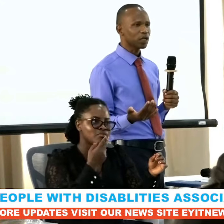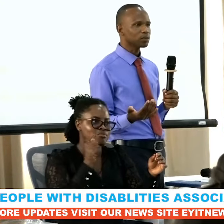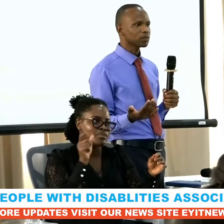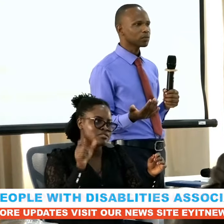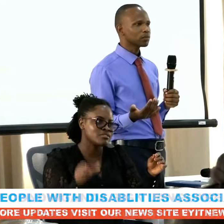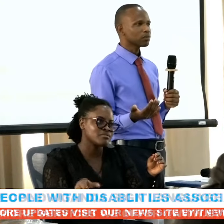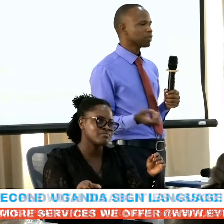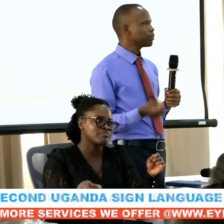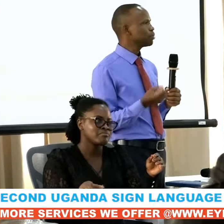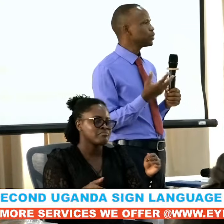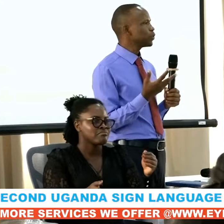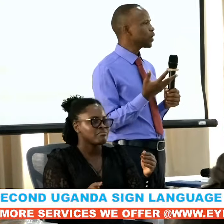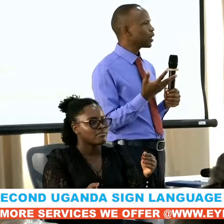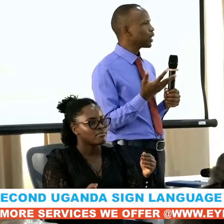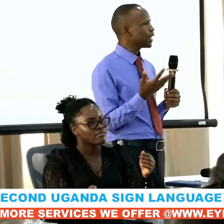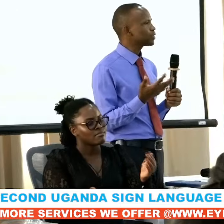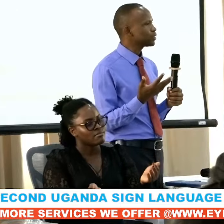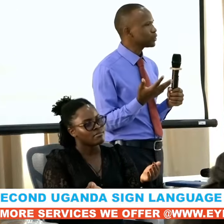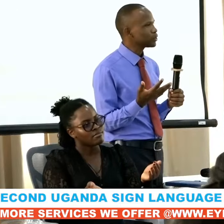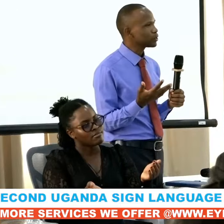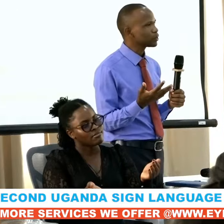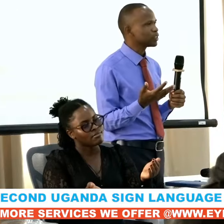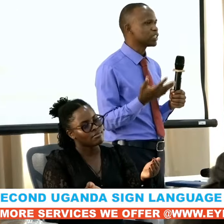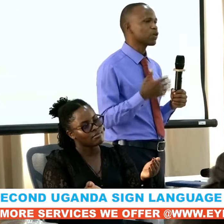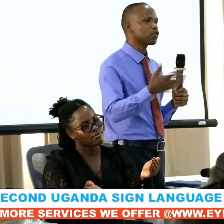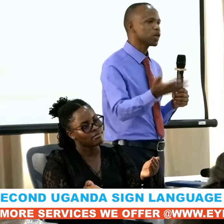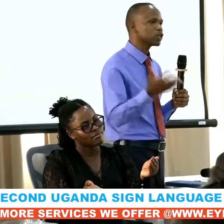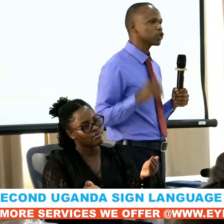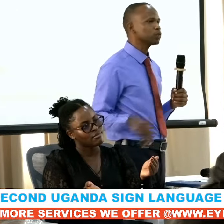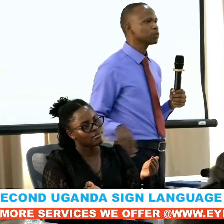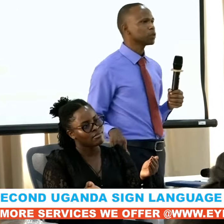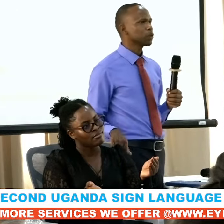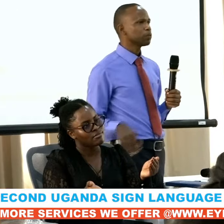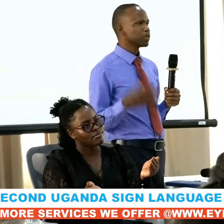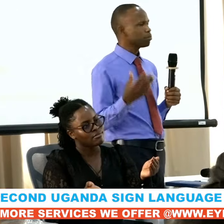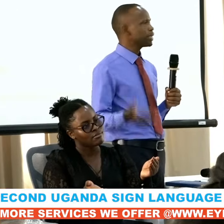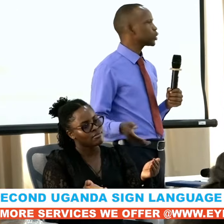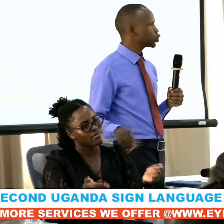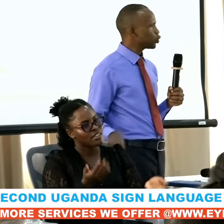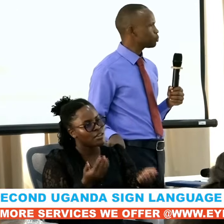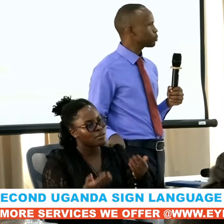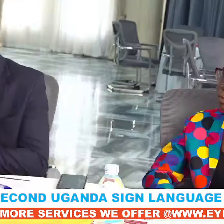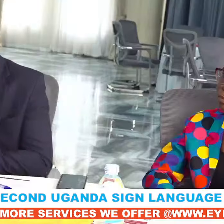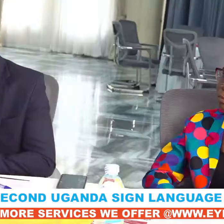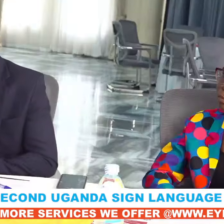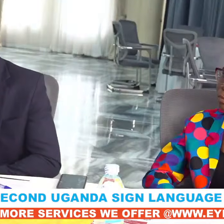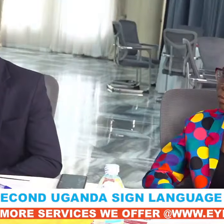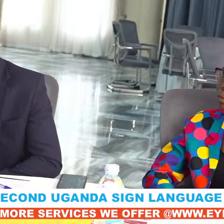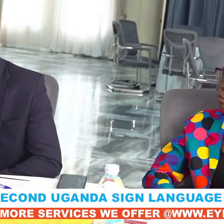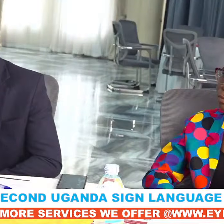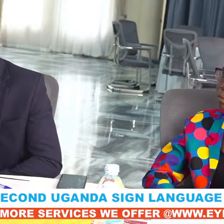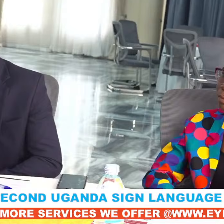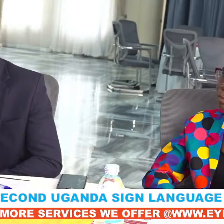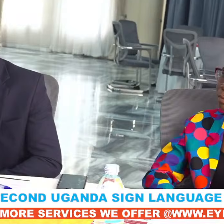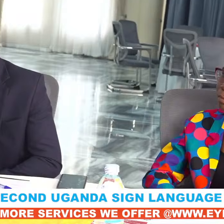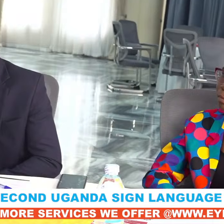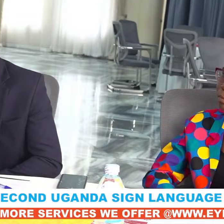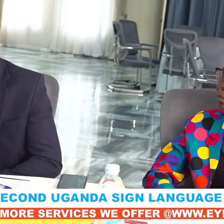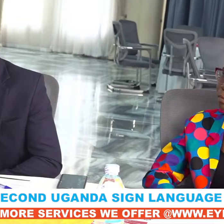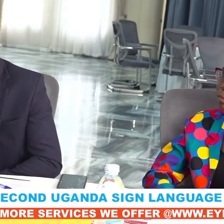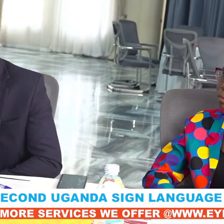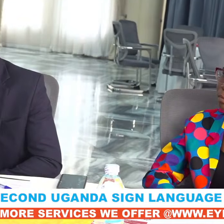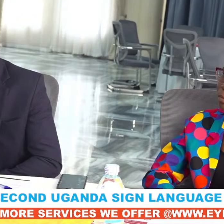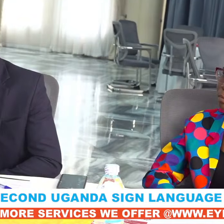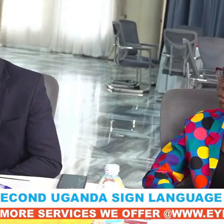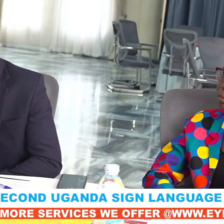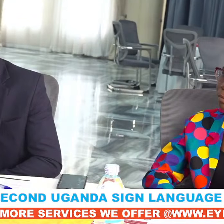officer, maybe you are in your drug shop, maybe a shop, or anything, how